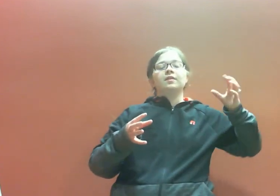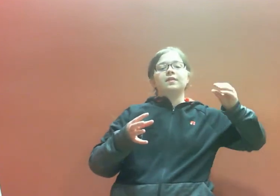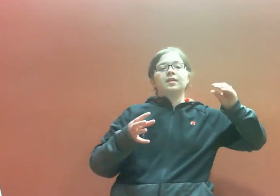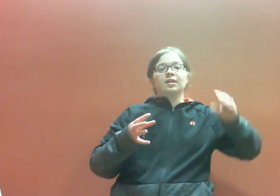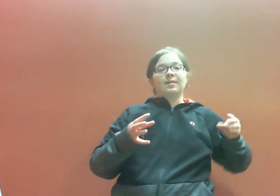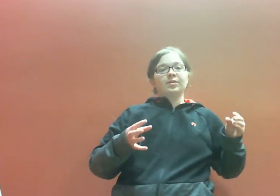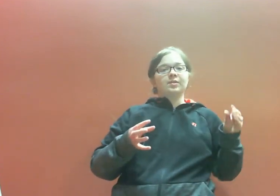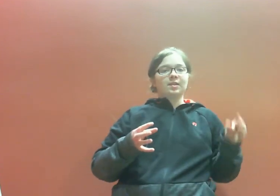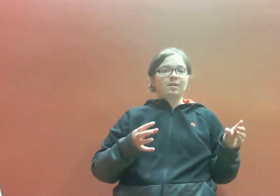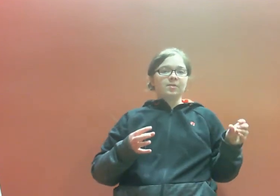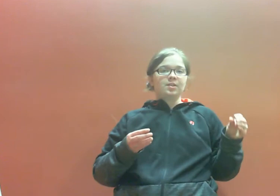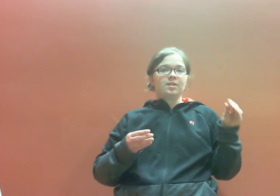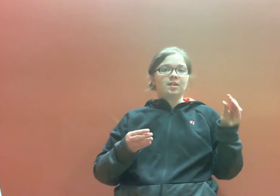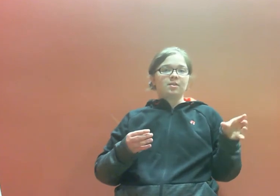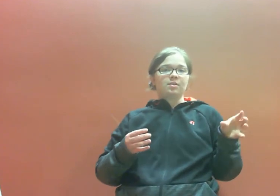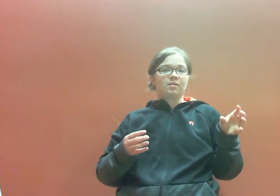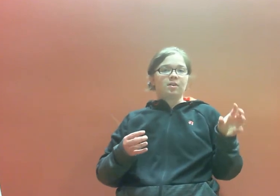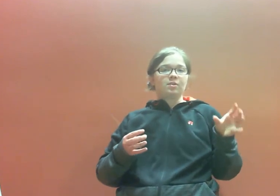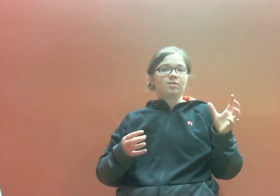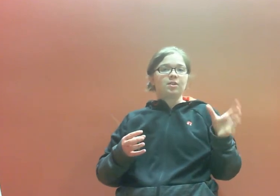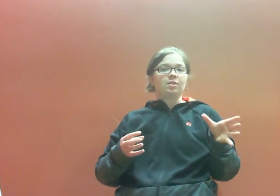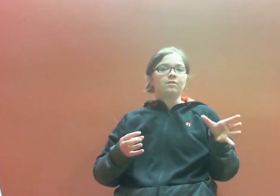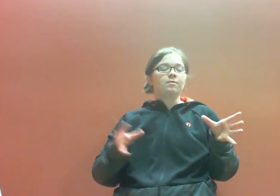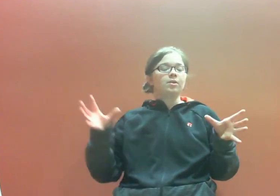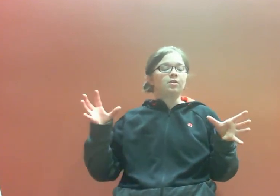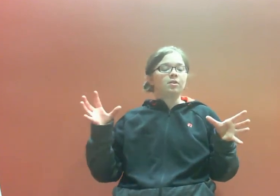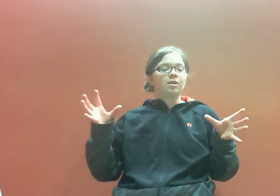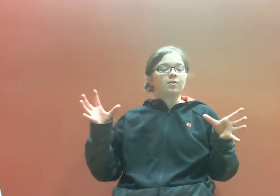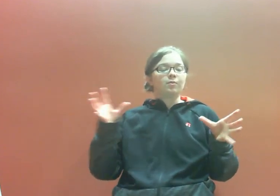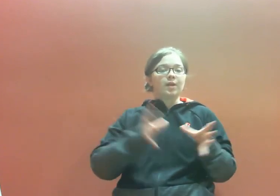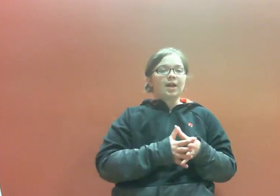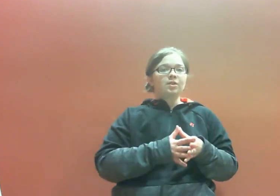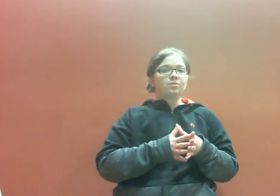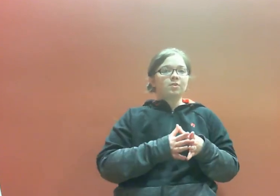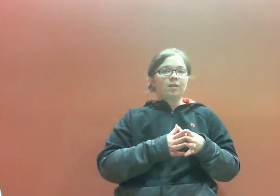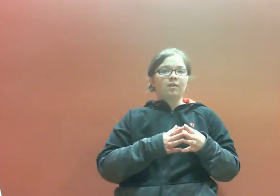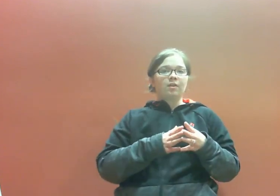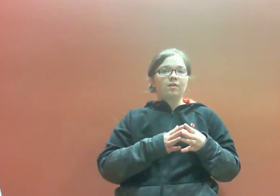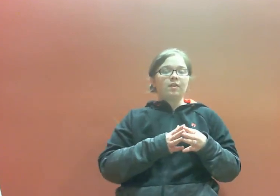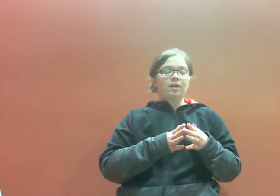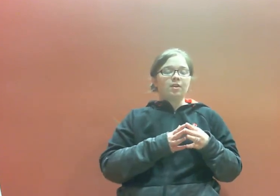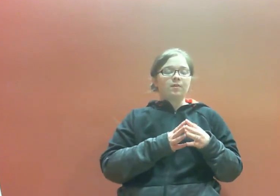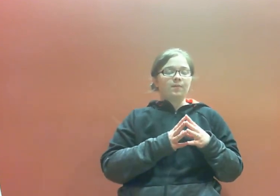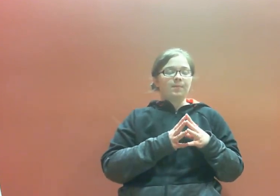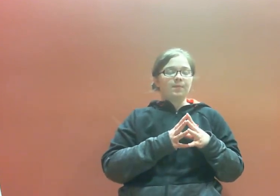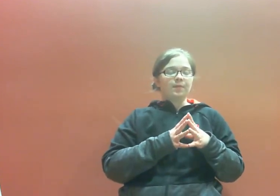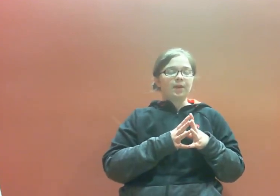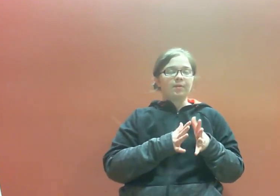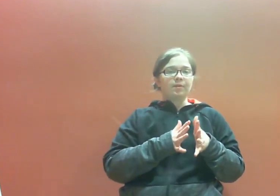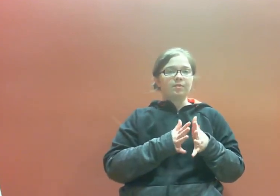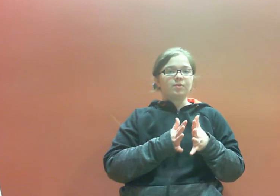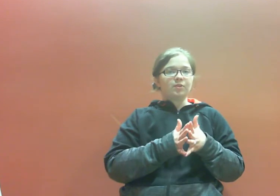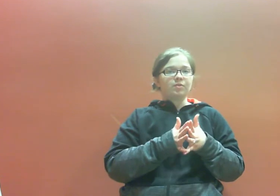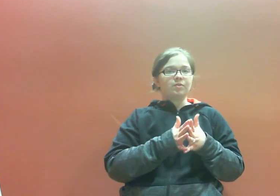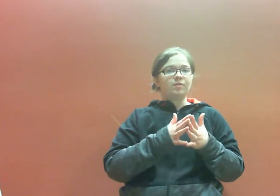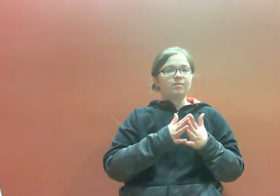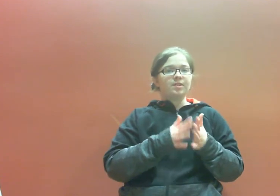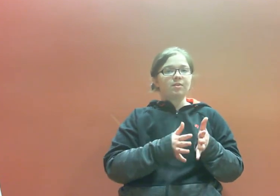The chemical synapses at the ends of the auditory nerve will react with the chemicals produced from the sound